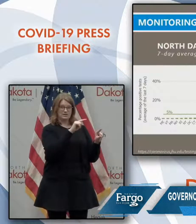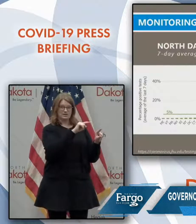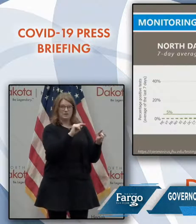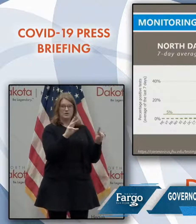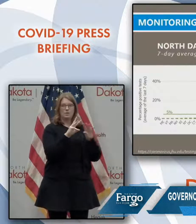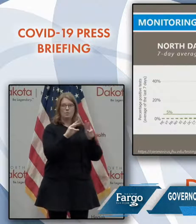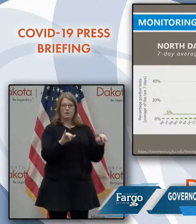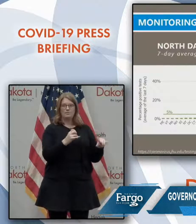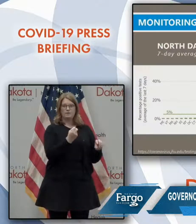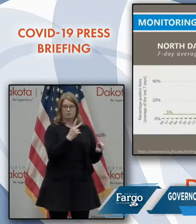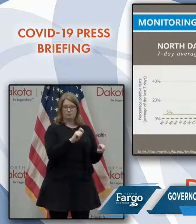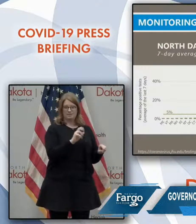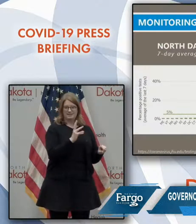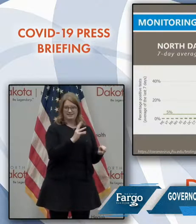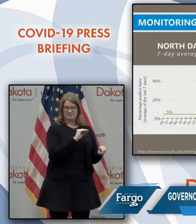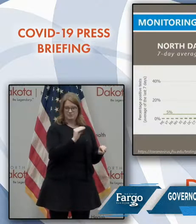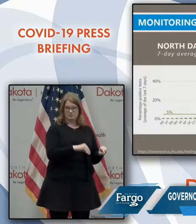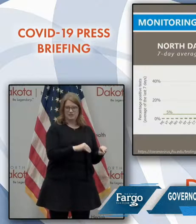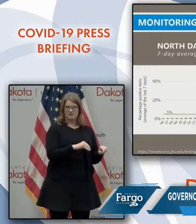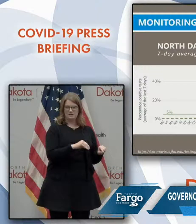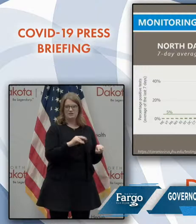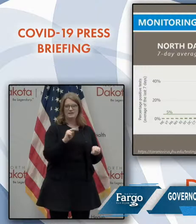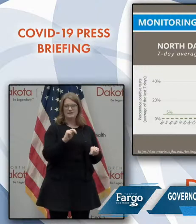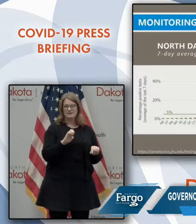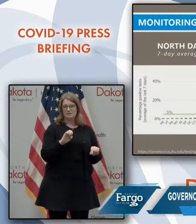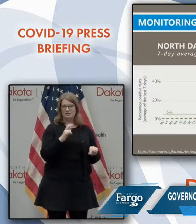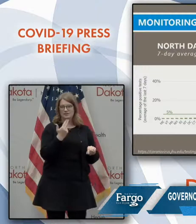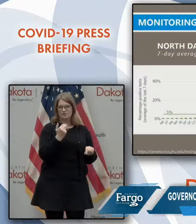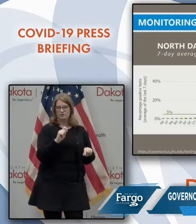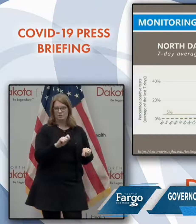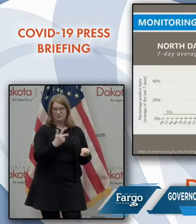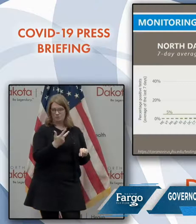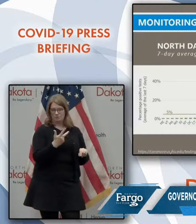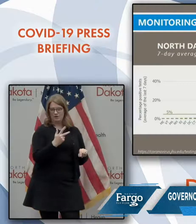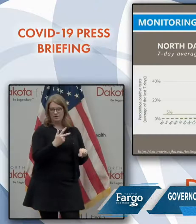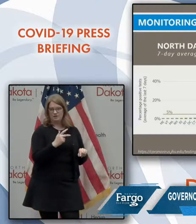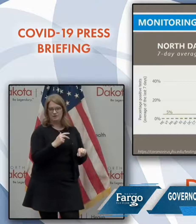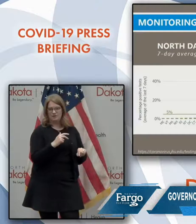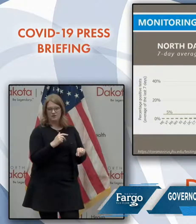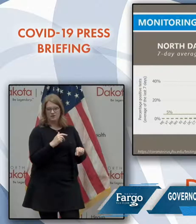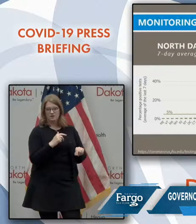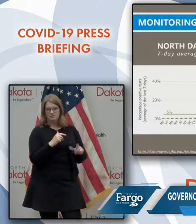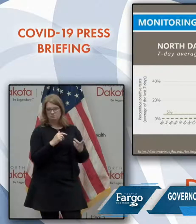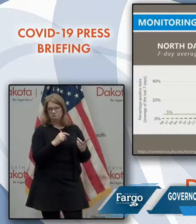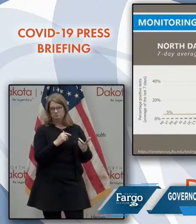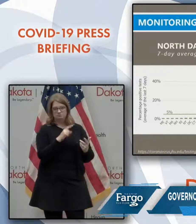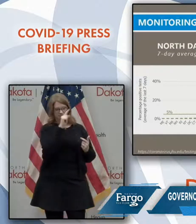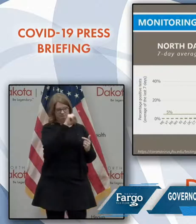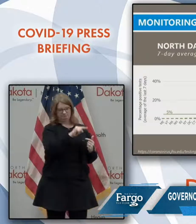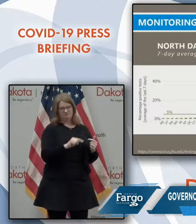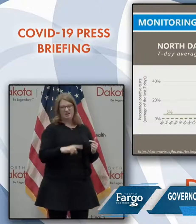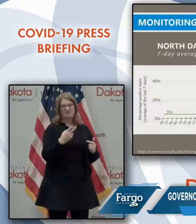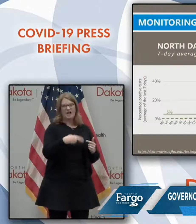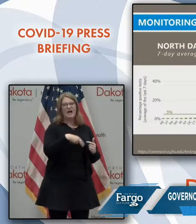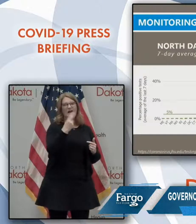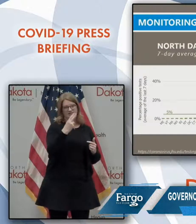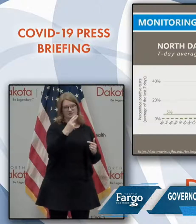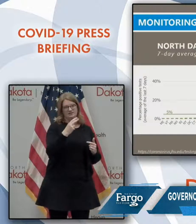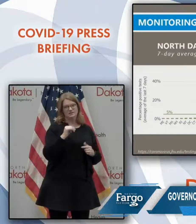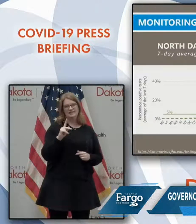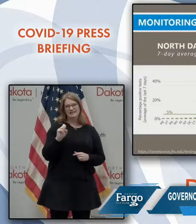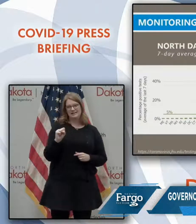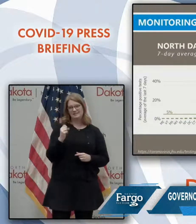Wyoming at 12.6%, those Nebraska at 13.3%. These are all, I believe, the highest for any of these states. Kansas